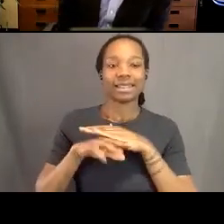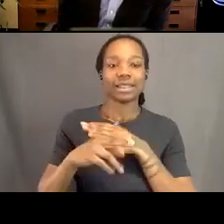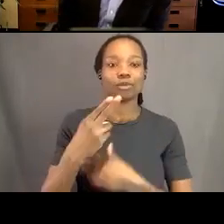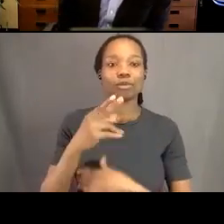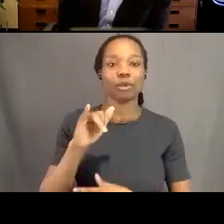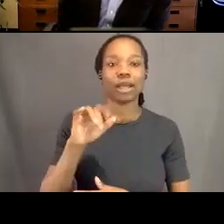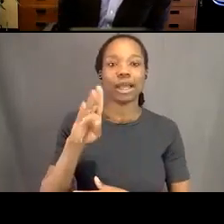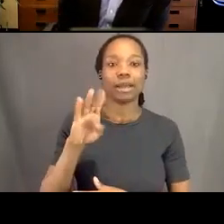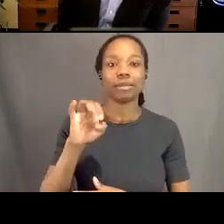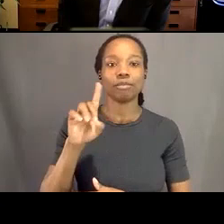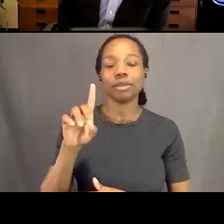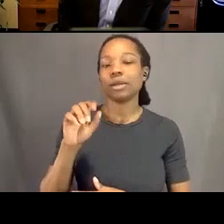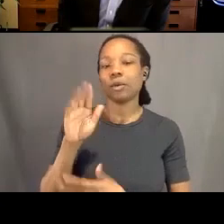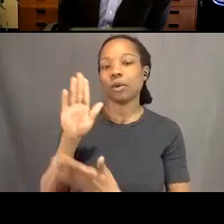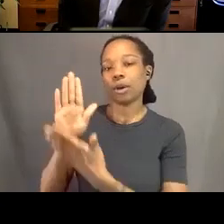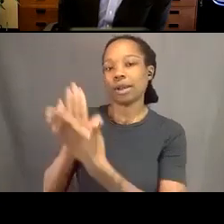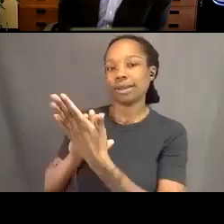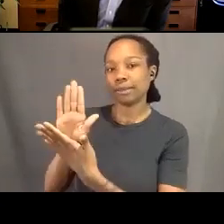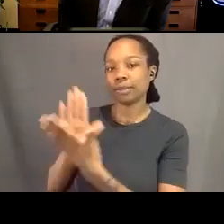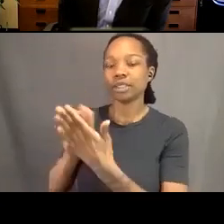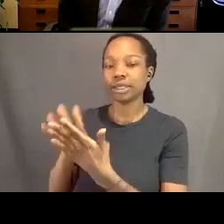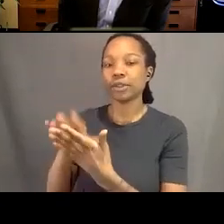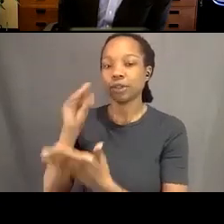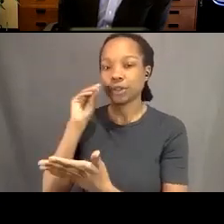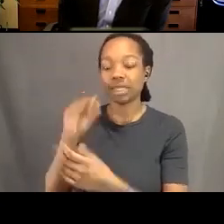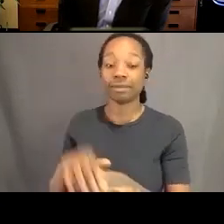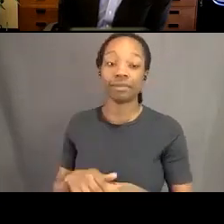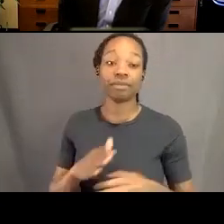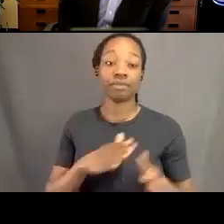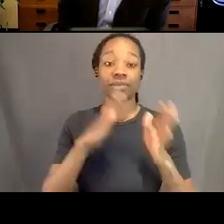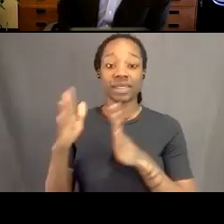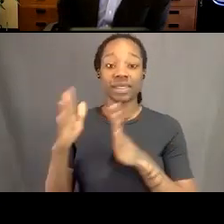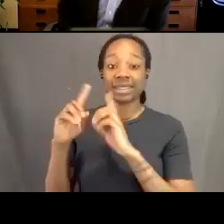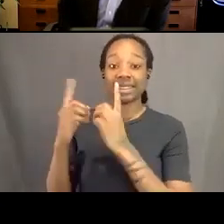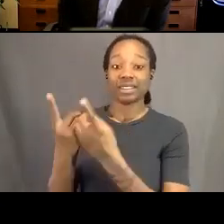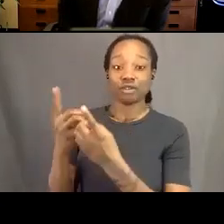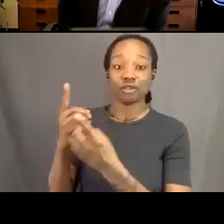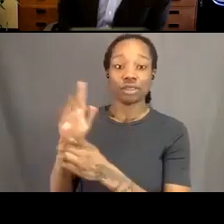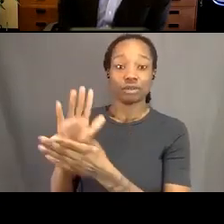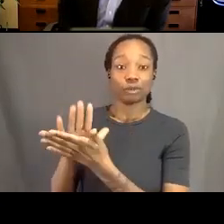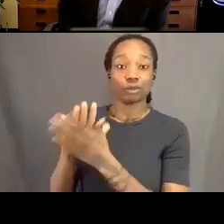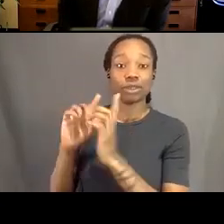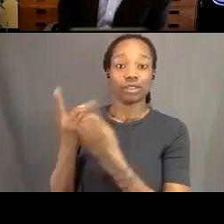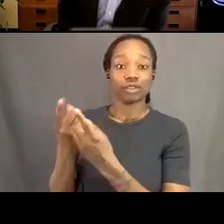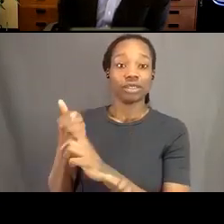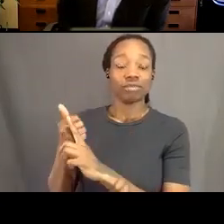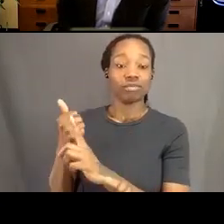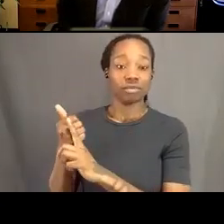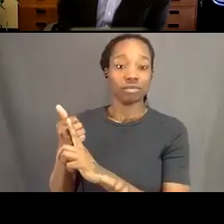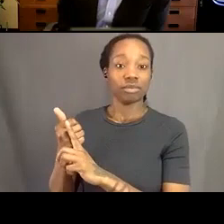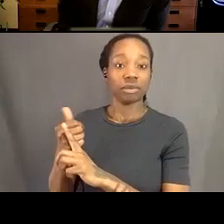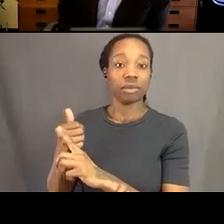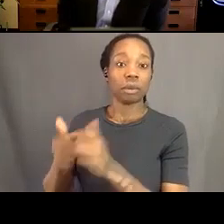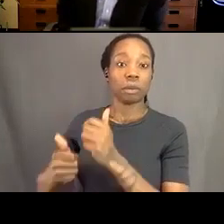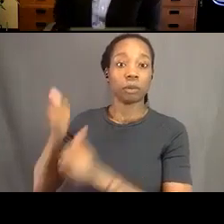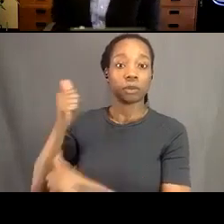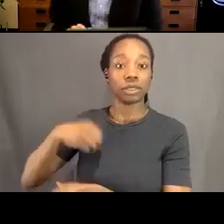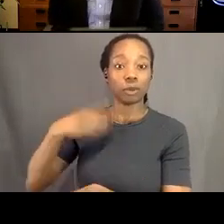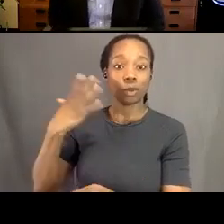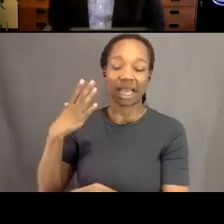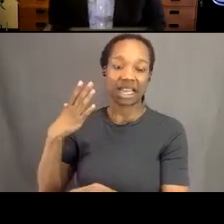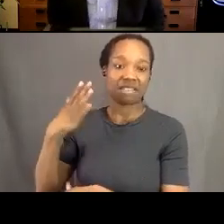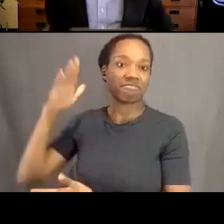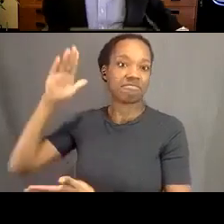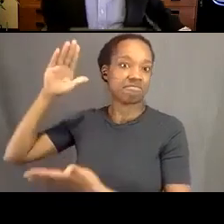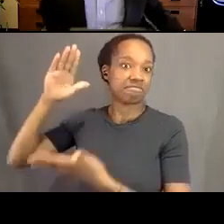learning. When you look at districts that are predominantly white, obviously you can see fully remote is very, very unlikely. Far more